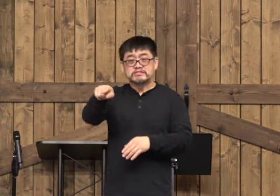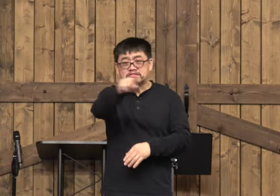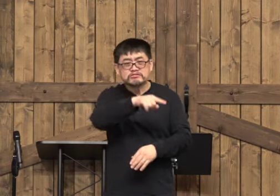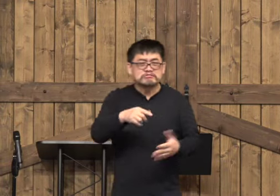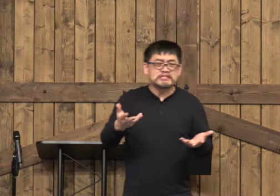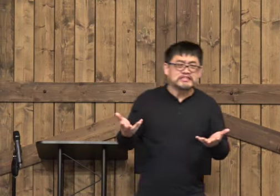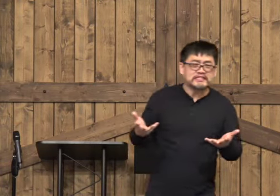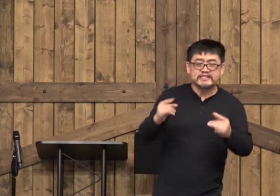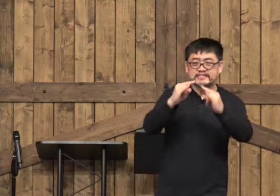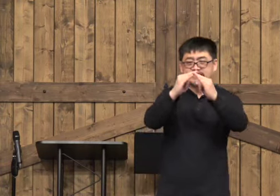himself.